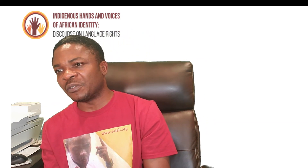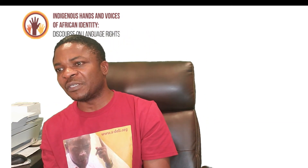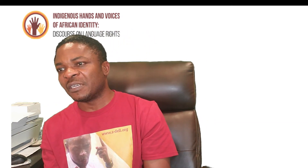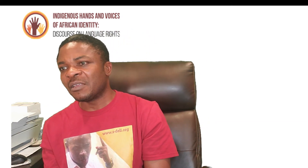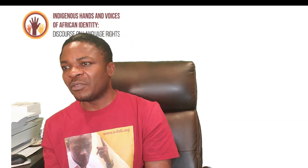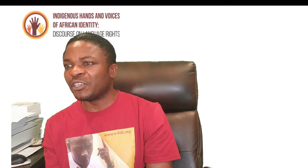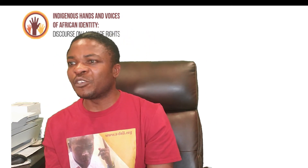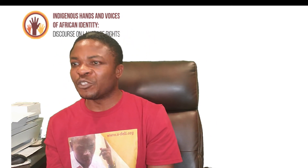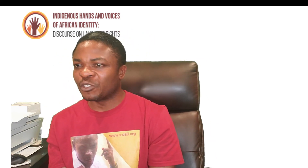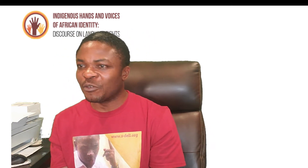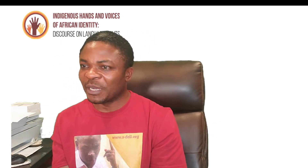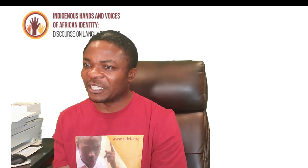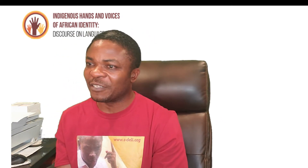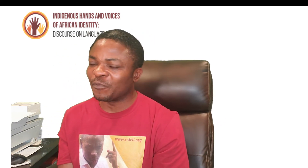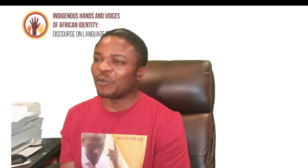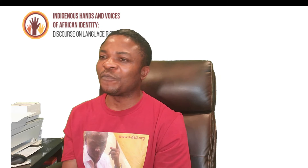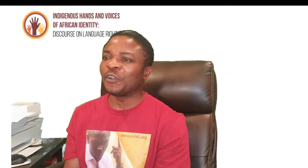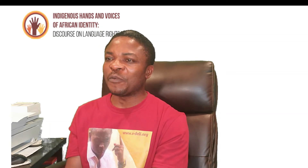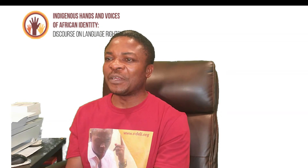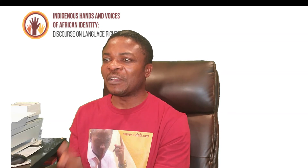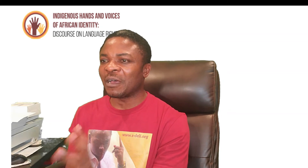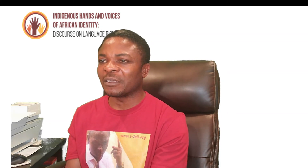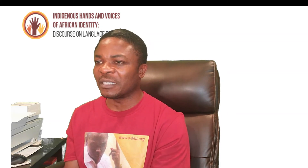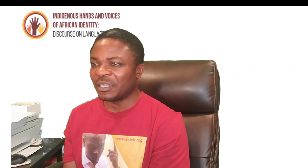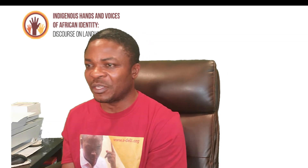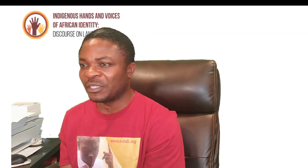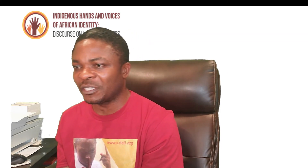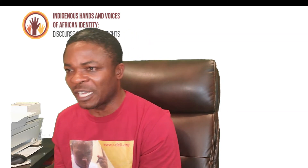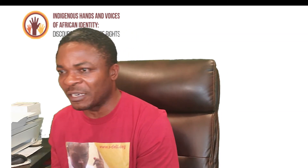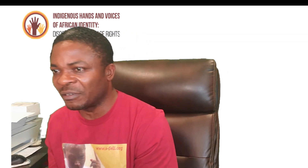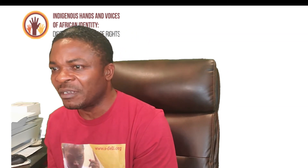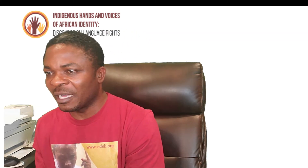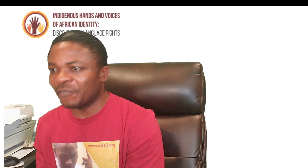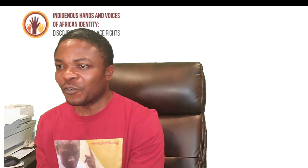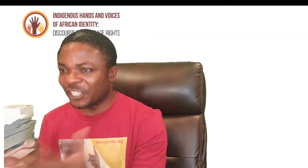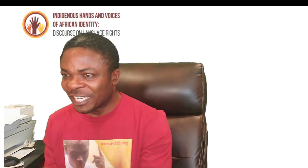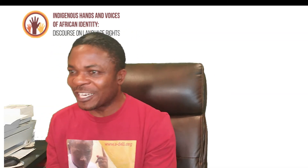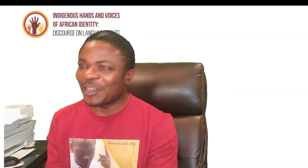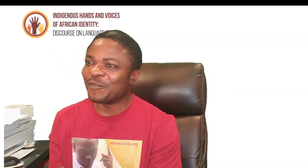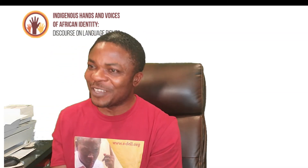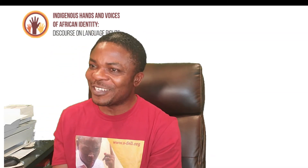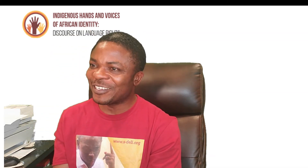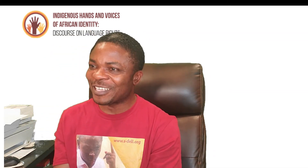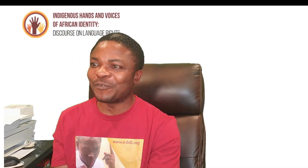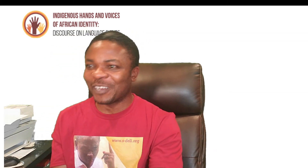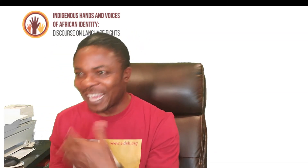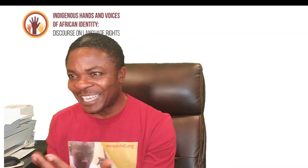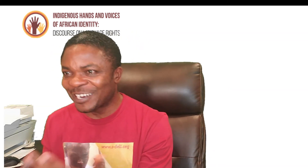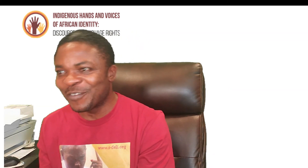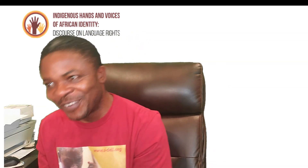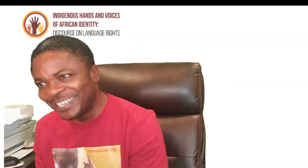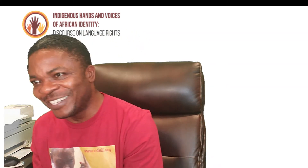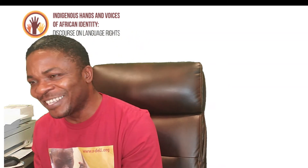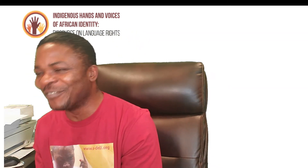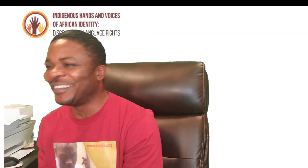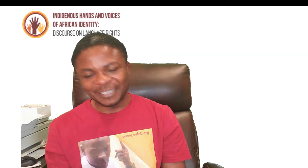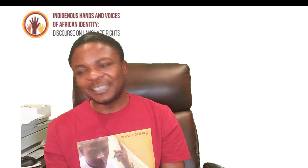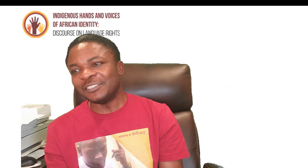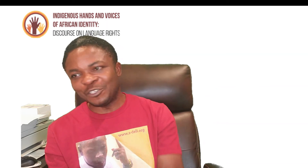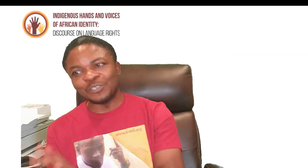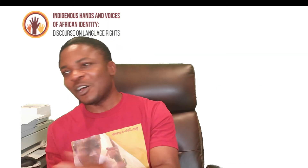the field. Thank you so much for following us in this channel and for sharing our videos and for liking our